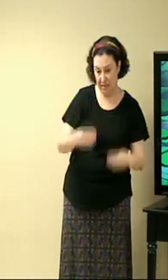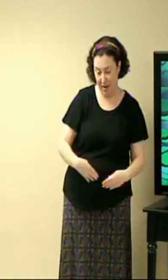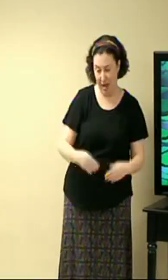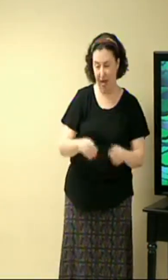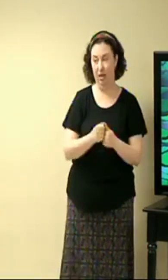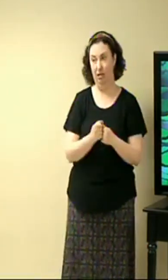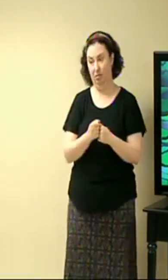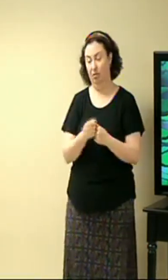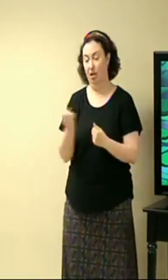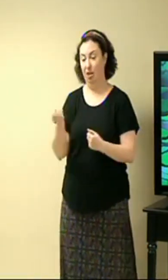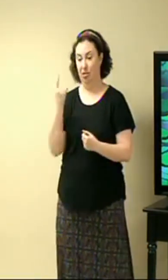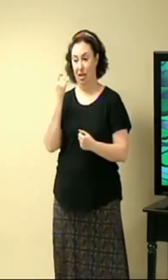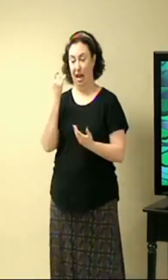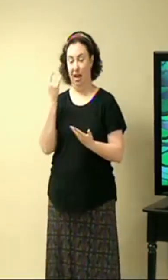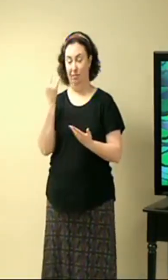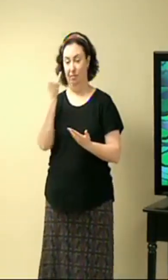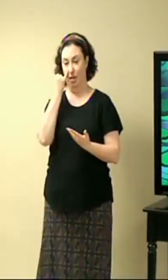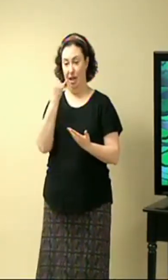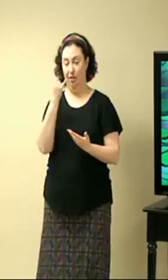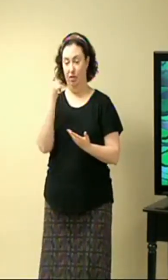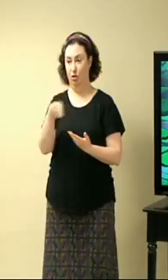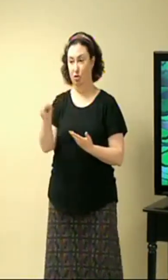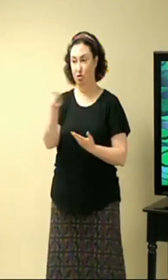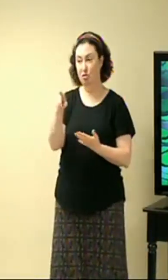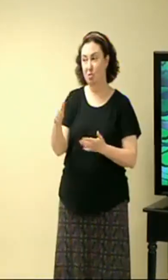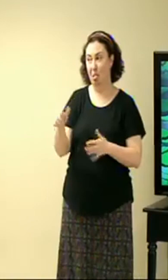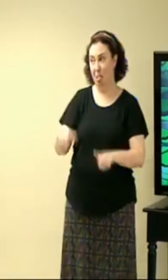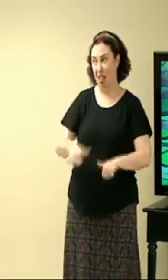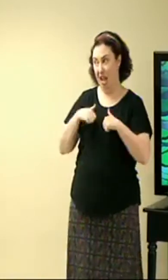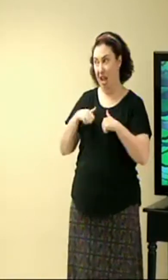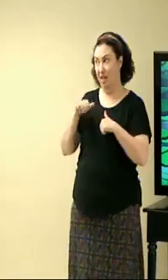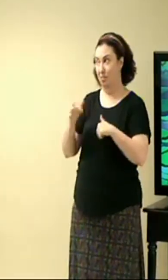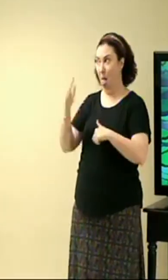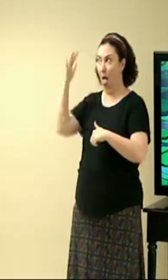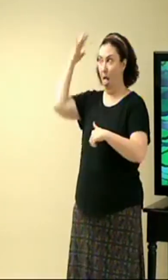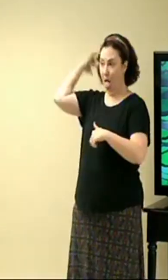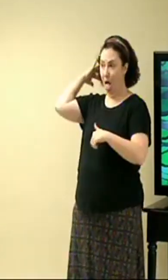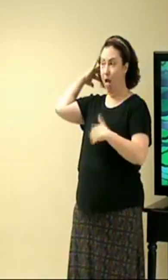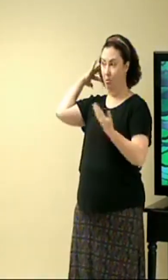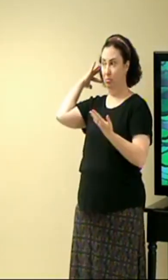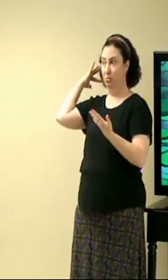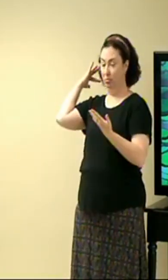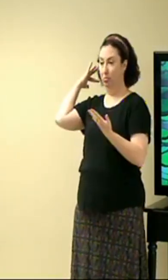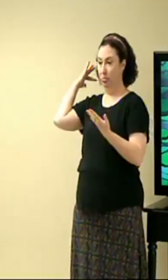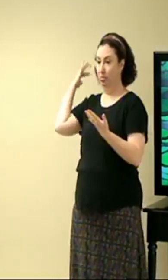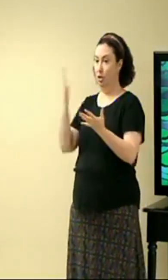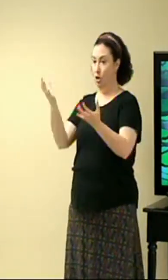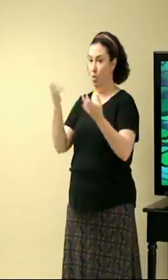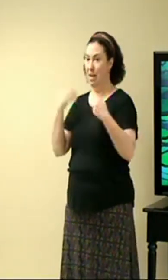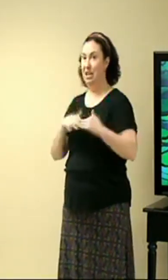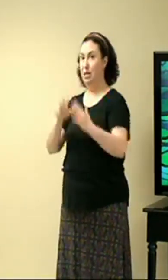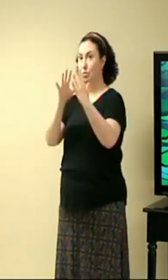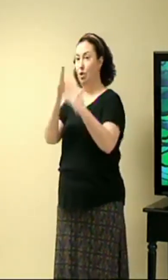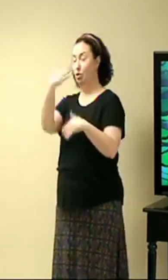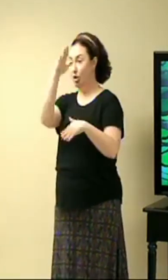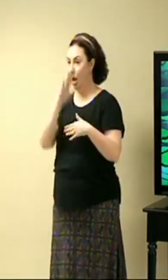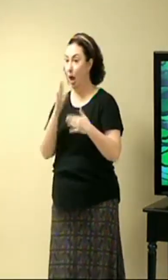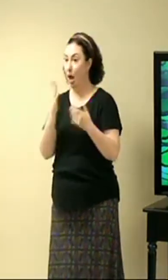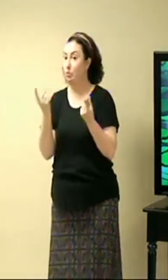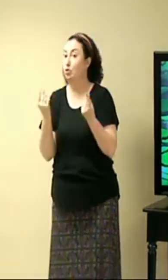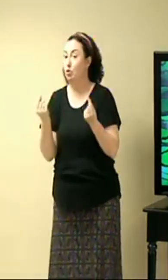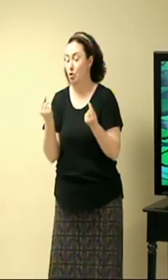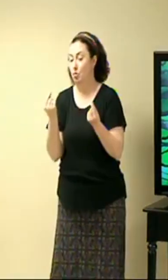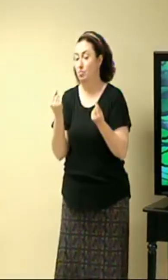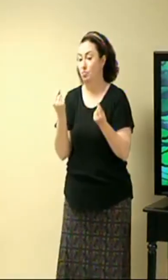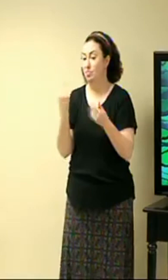temple. And sometimes we think our church buildings are sacred, but we'd have to go to a sacred building, meet with a sacred person, which would have been the priest.